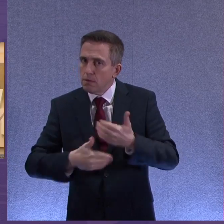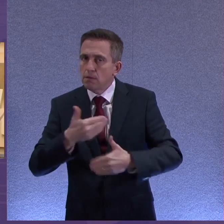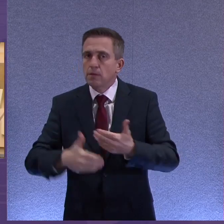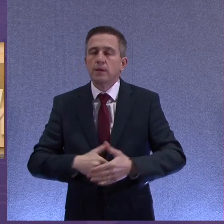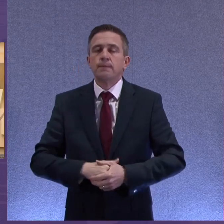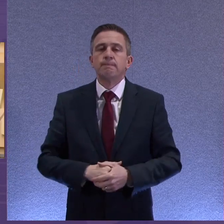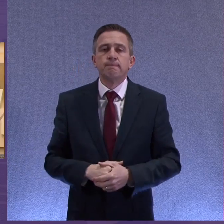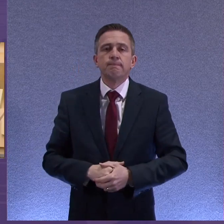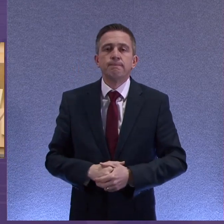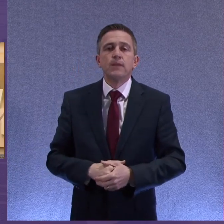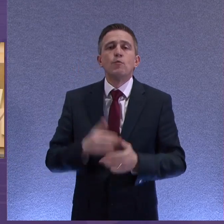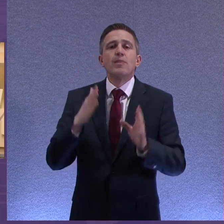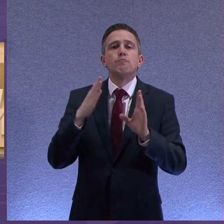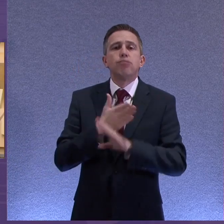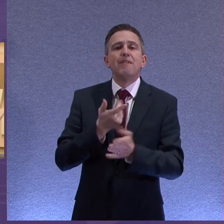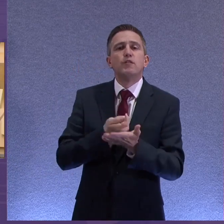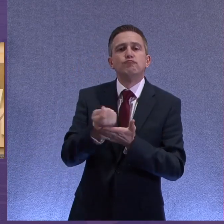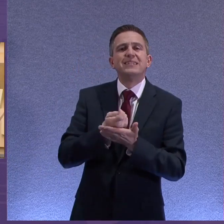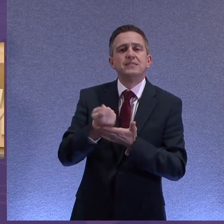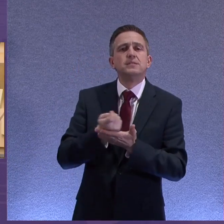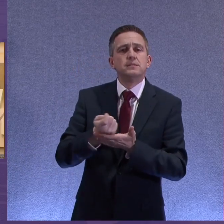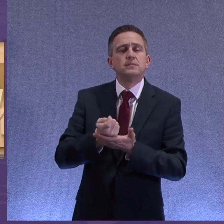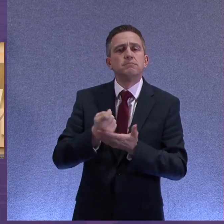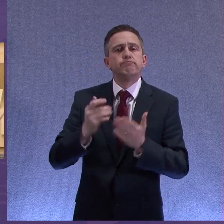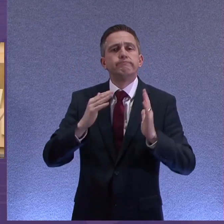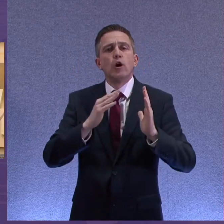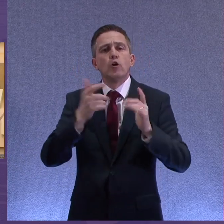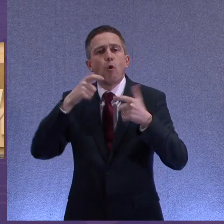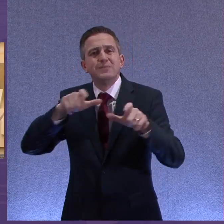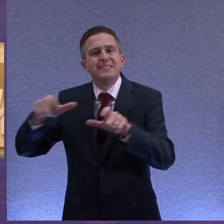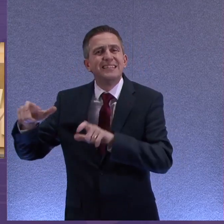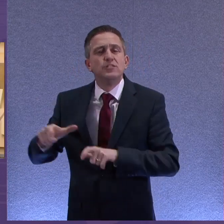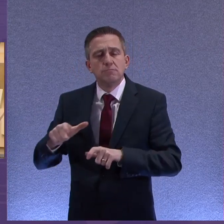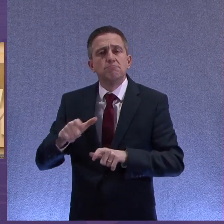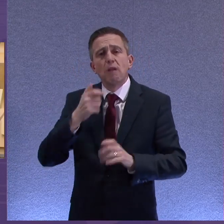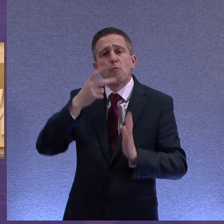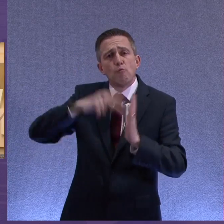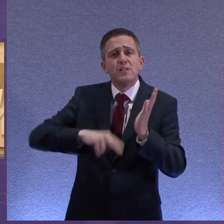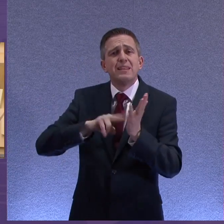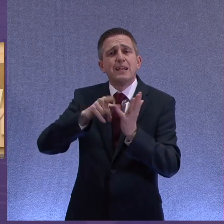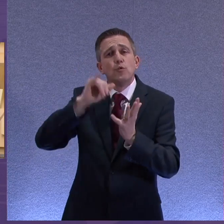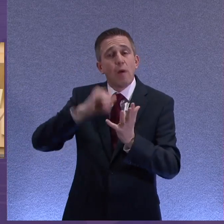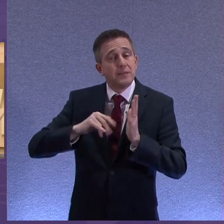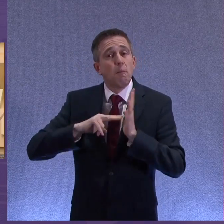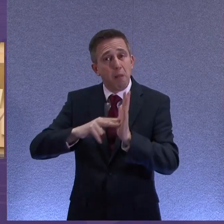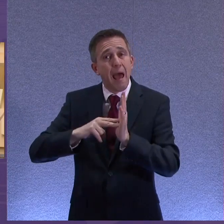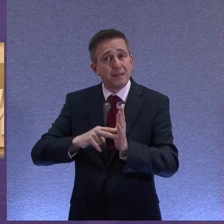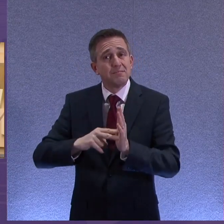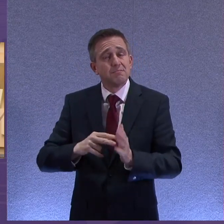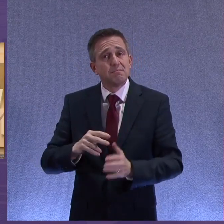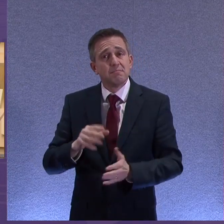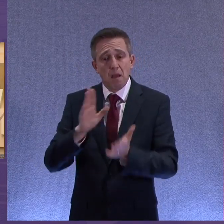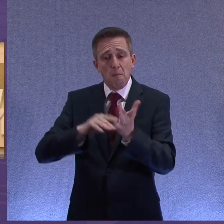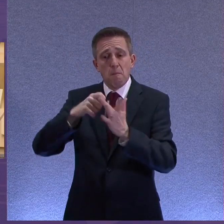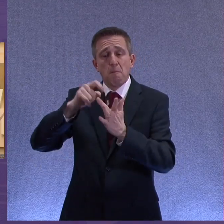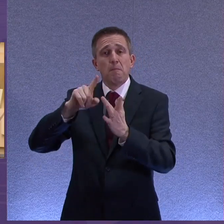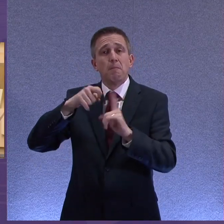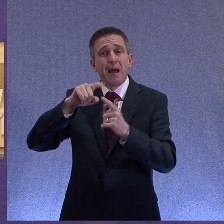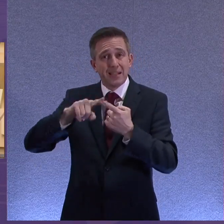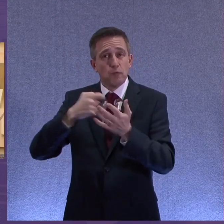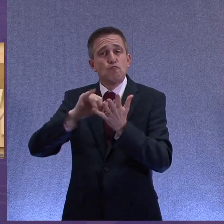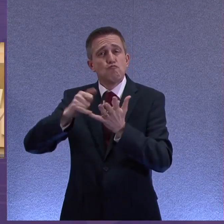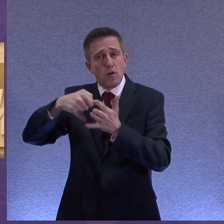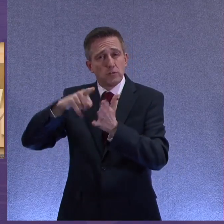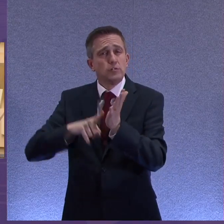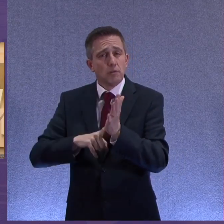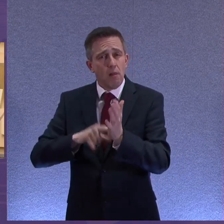On the private rented sector, I'm very happy to look closely at the NUS plan. I'll ask Mike Russell, who is overseeing the emergency legislation,